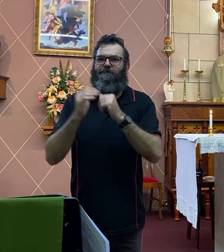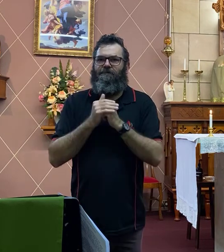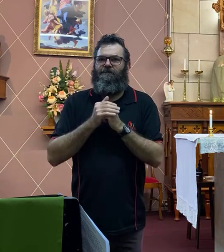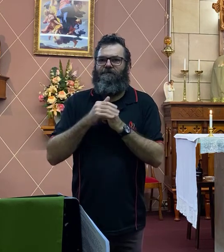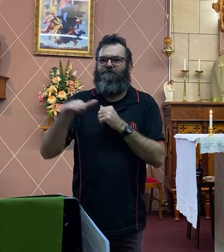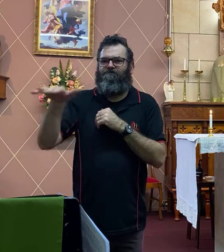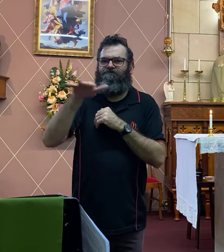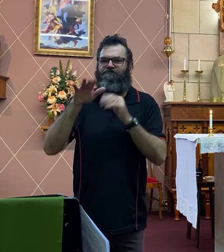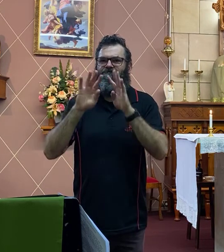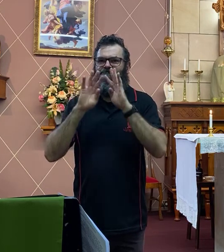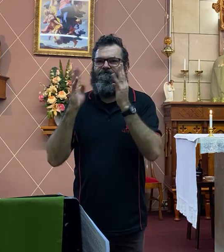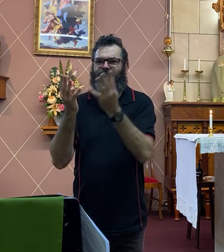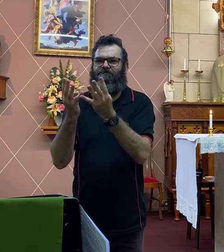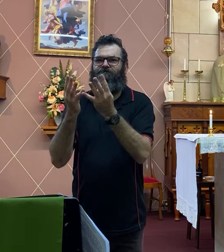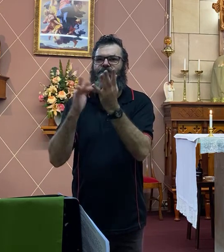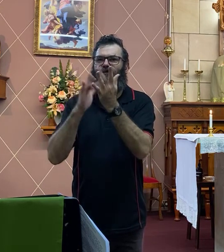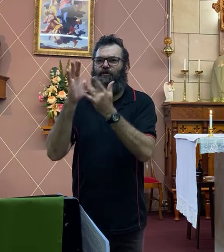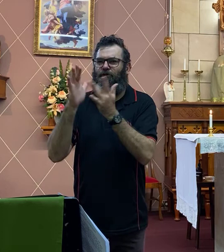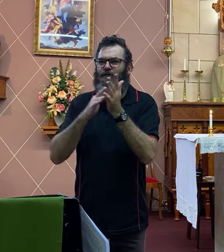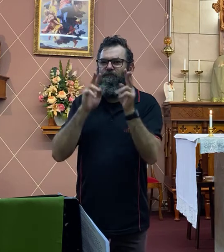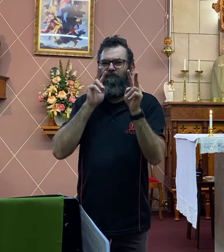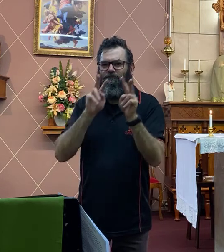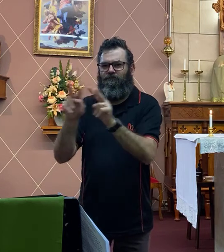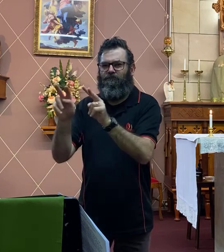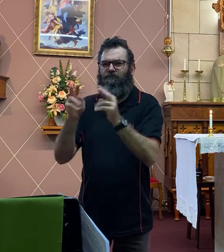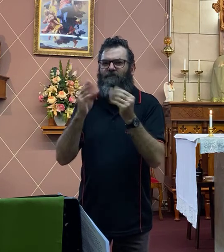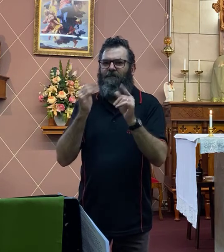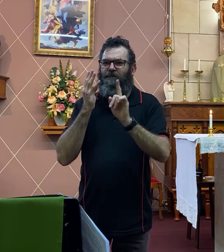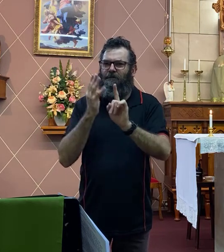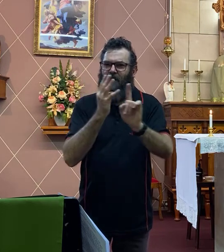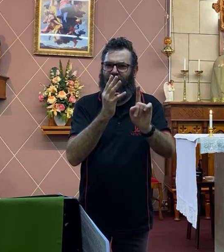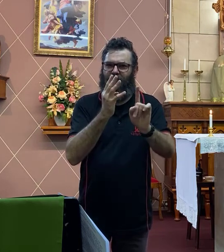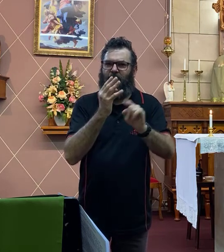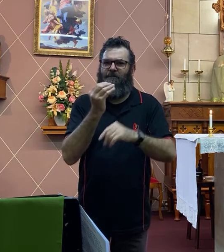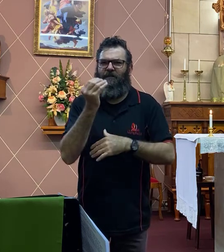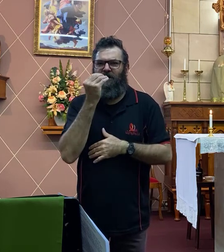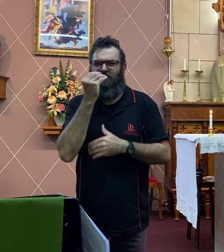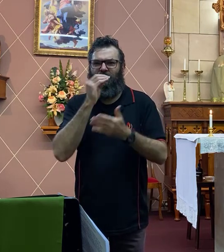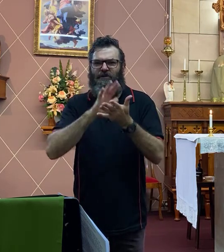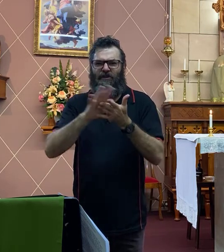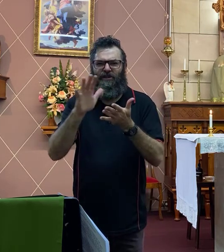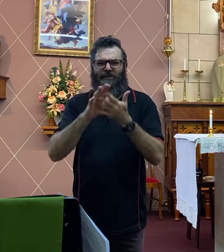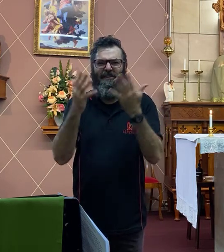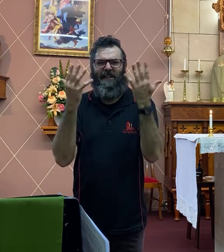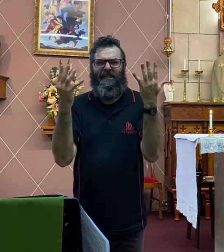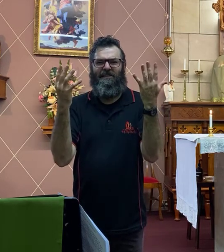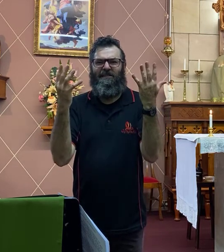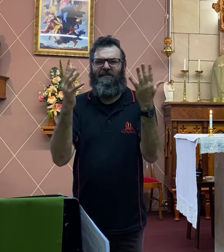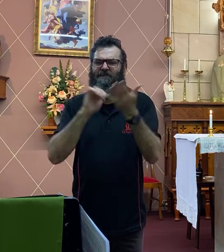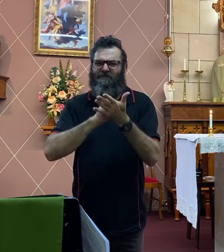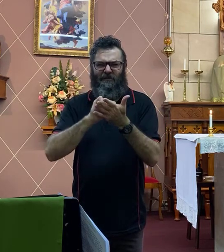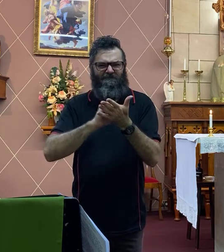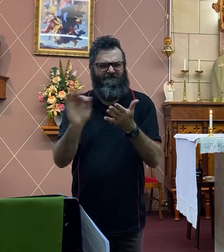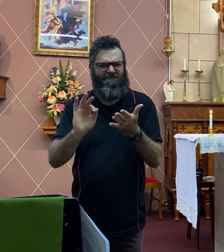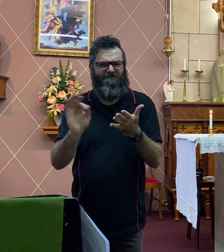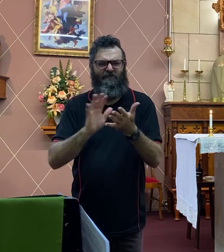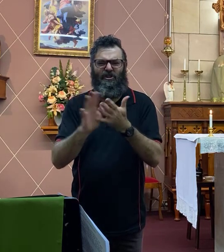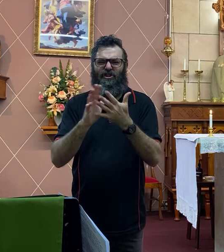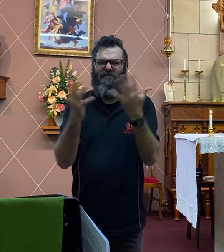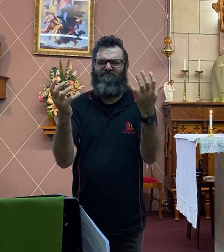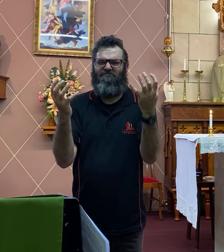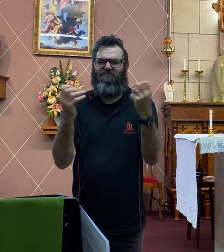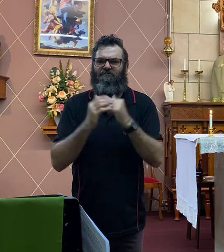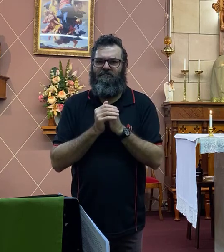Jesus' disciples were eating with dirty hands. They did not wash their hands. The Pharisees and the Jews never